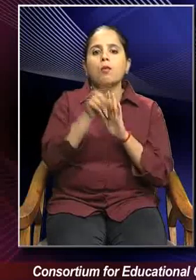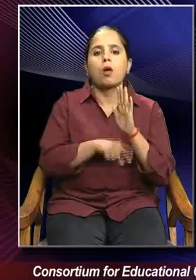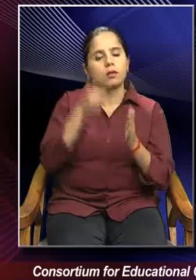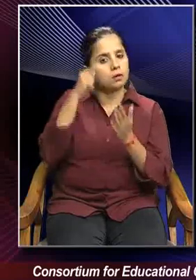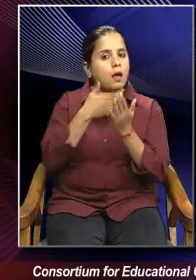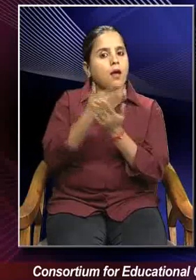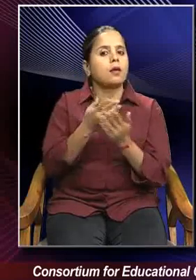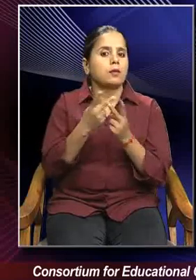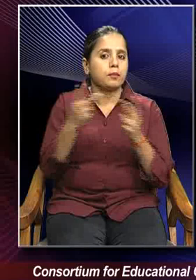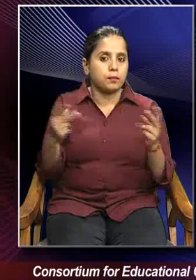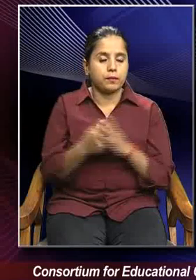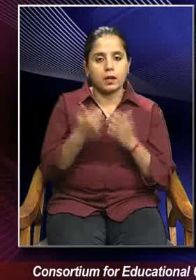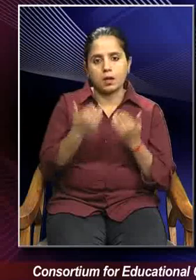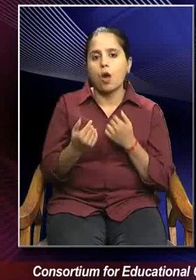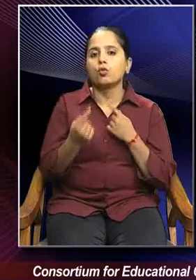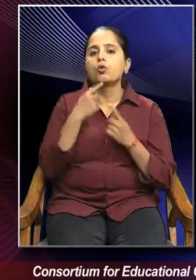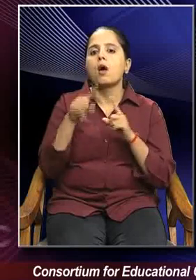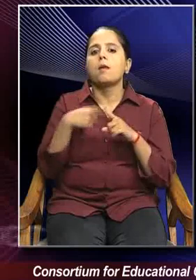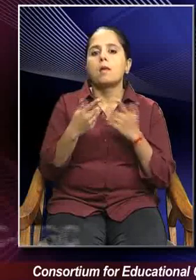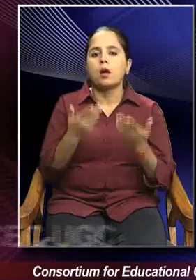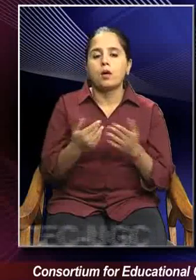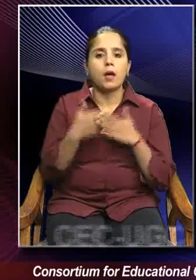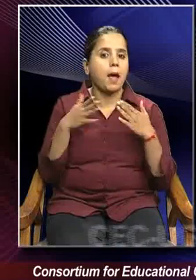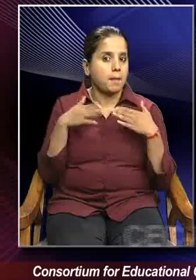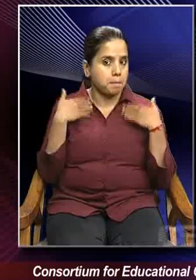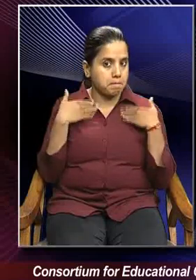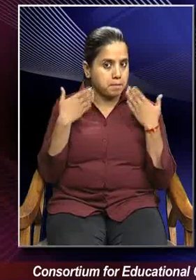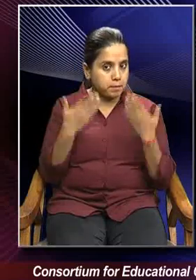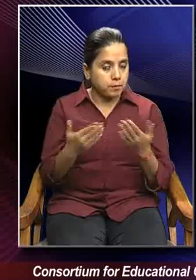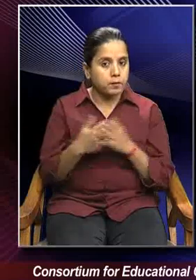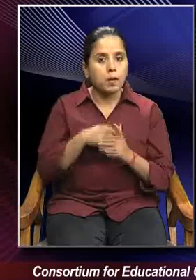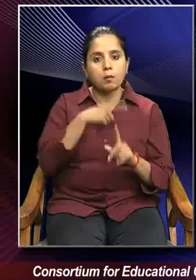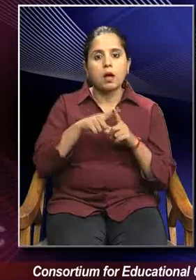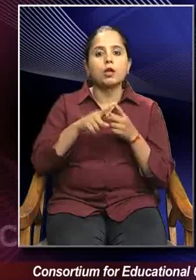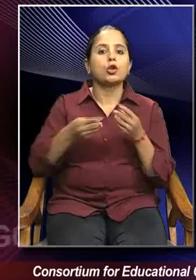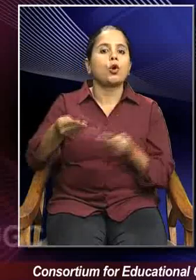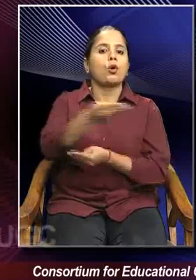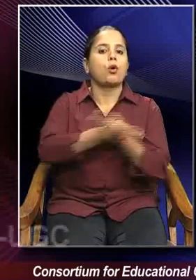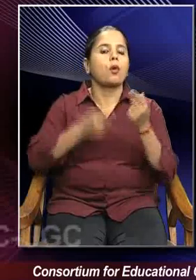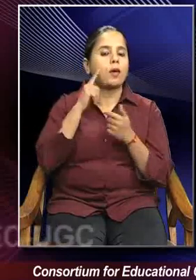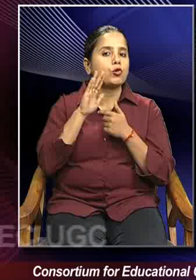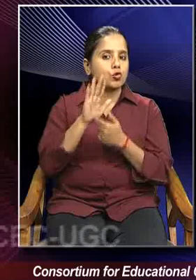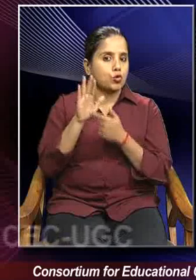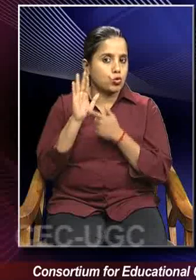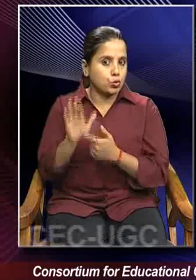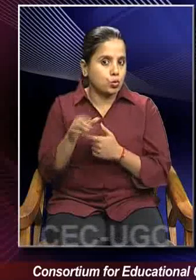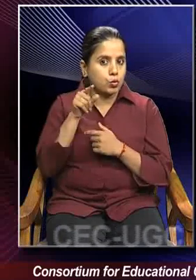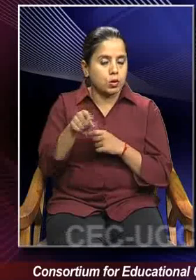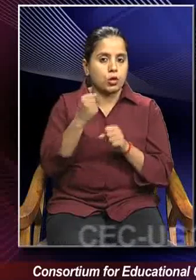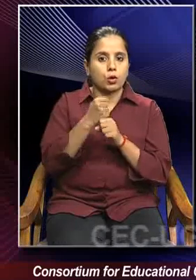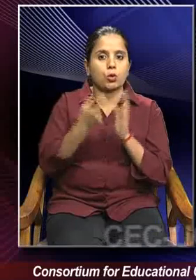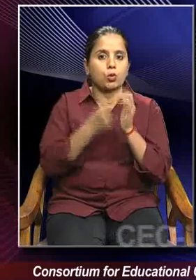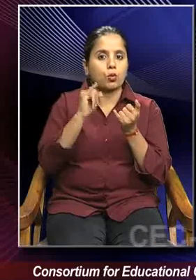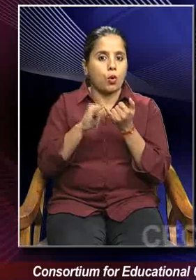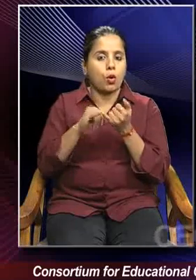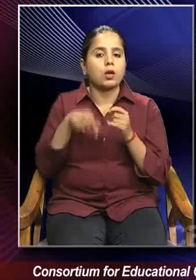recommendations. Now we talk about happiness and economic indicators, that is gross